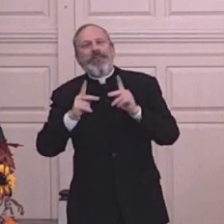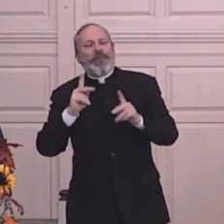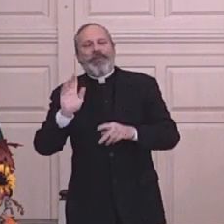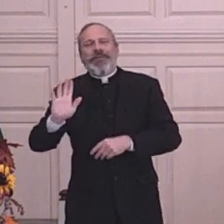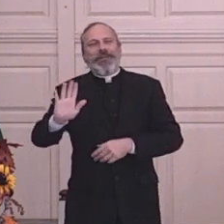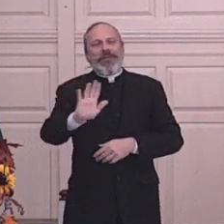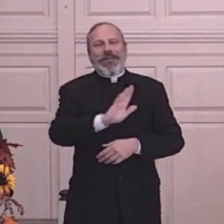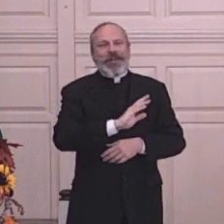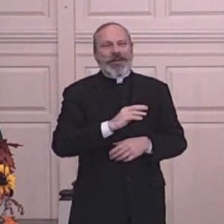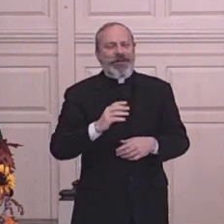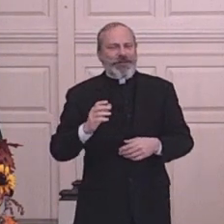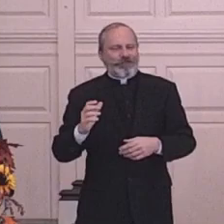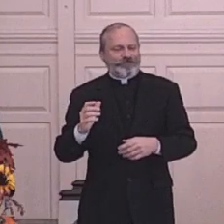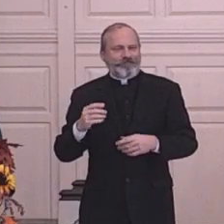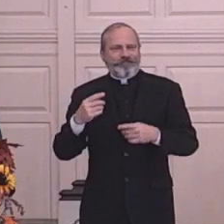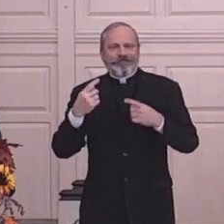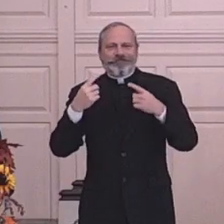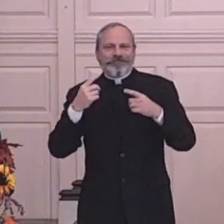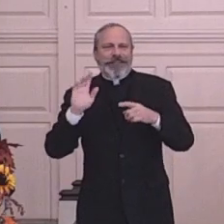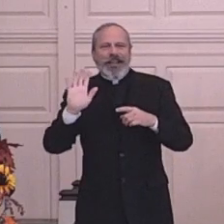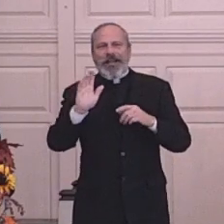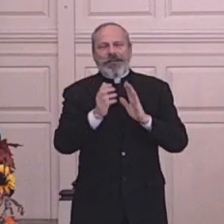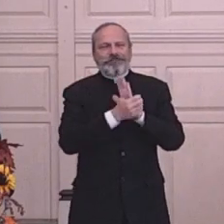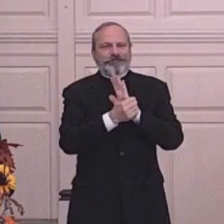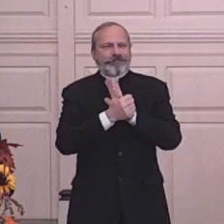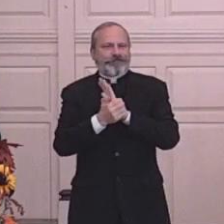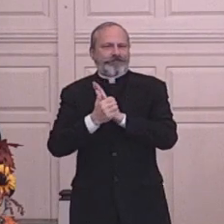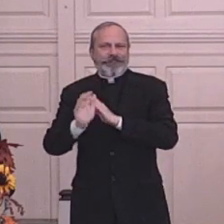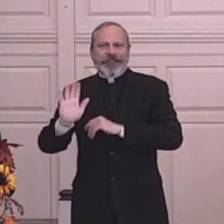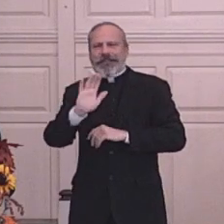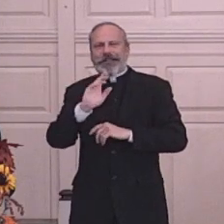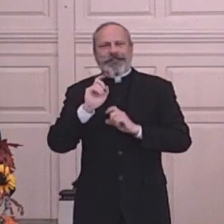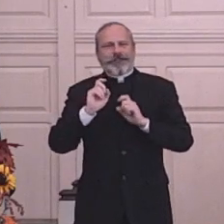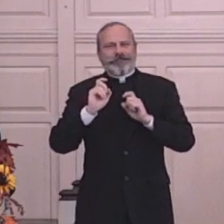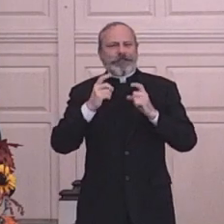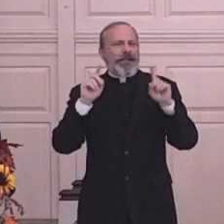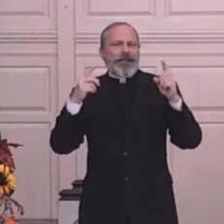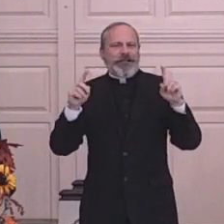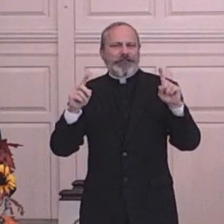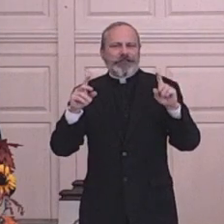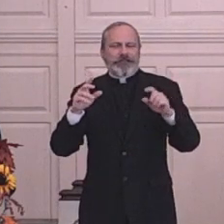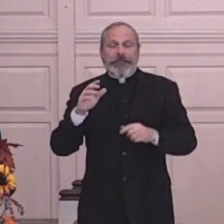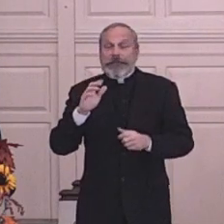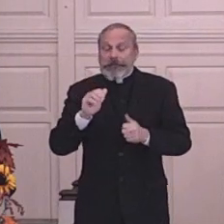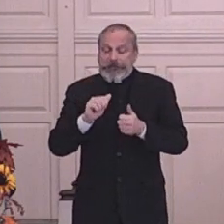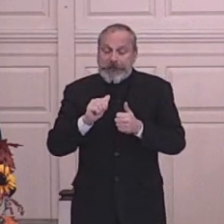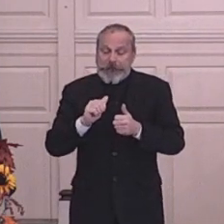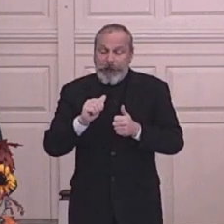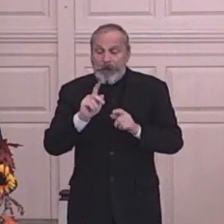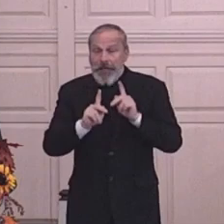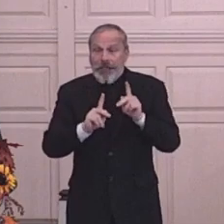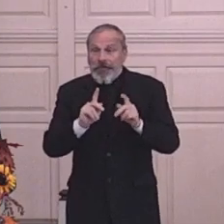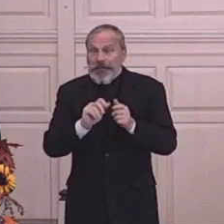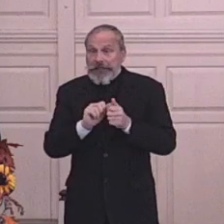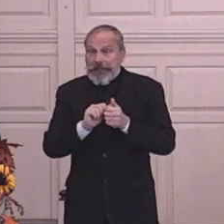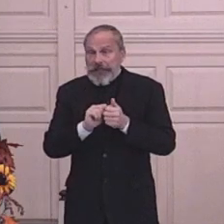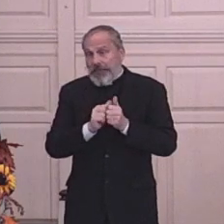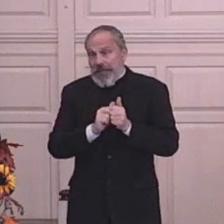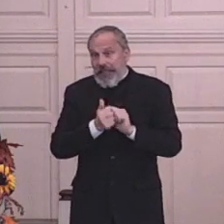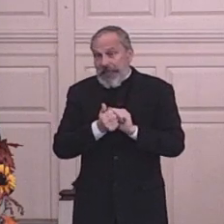people's achievement and their giftedness. Sometimes people compete